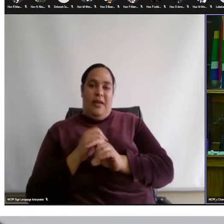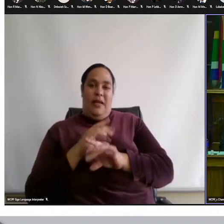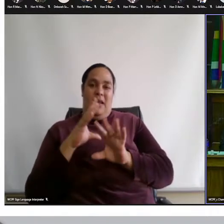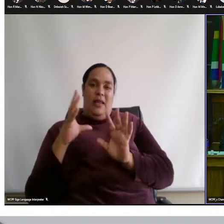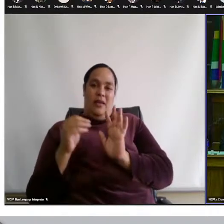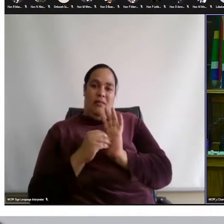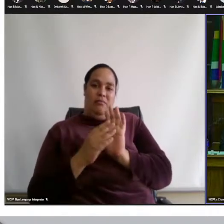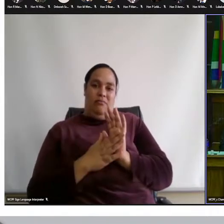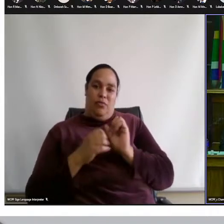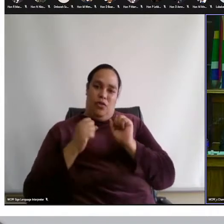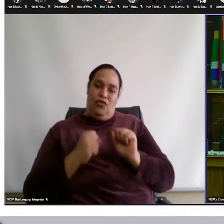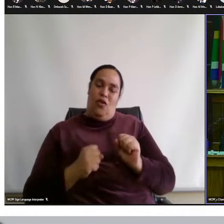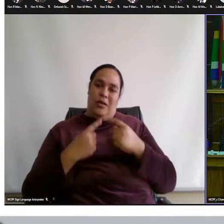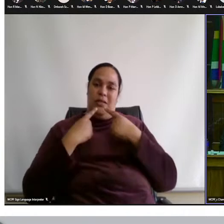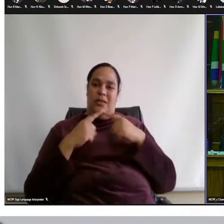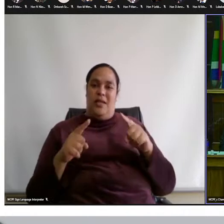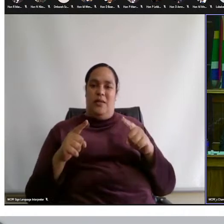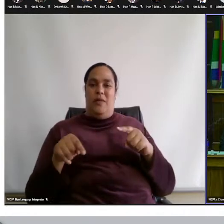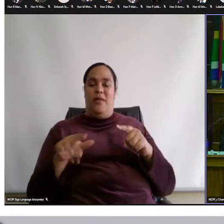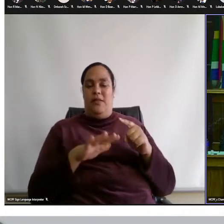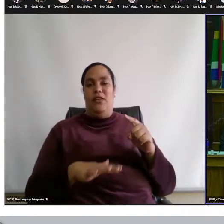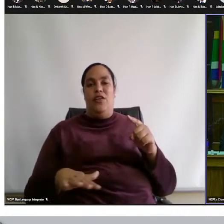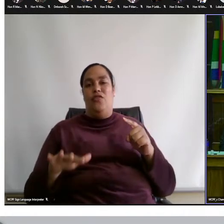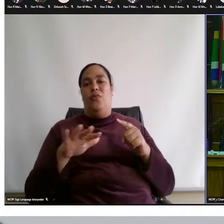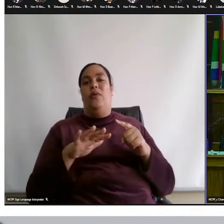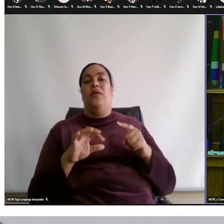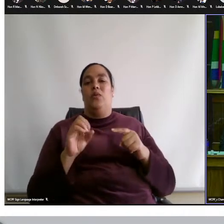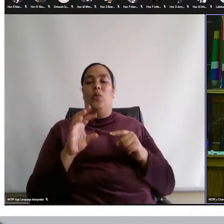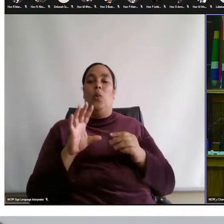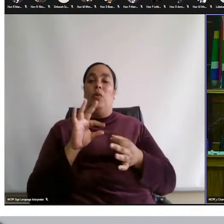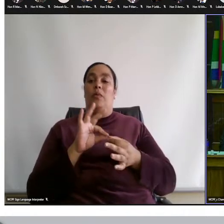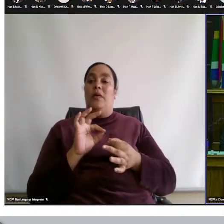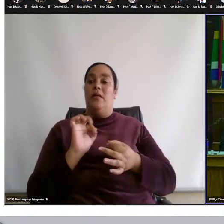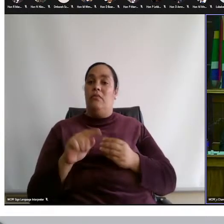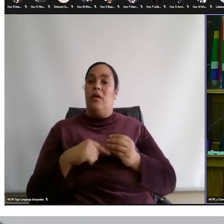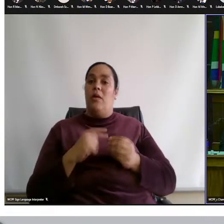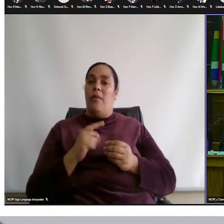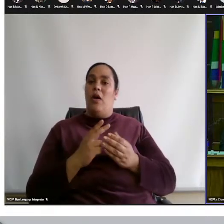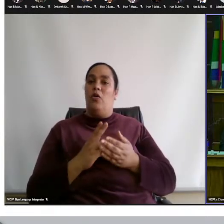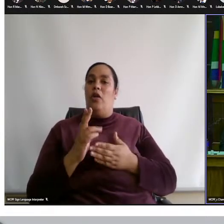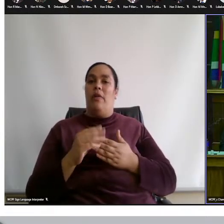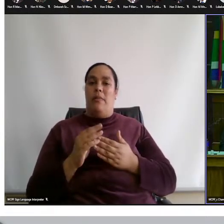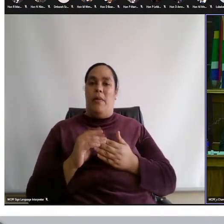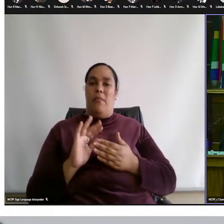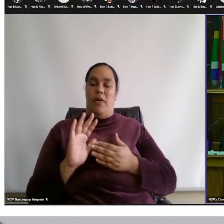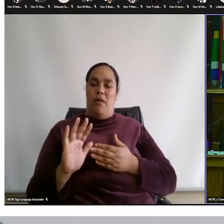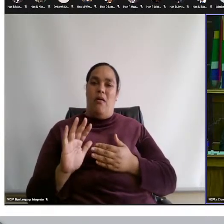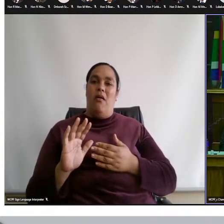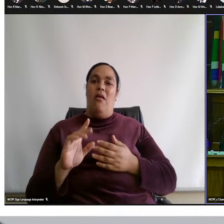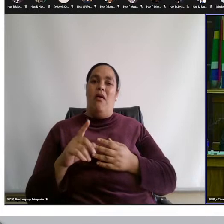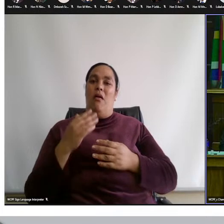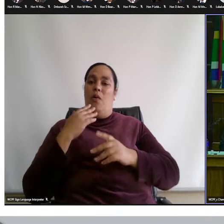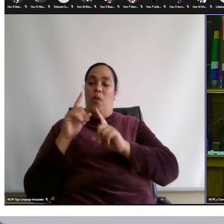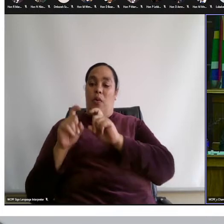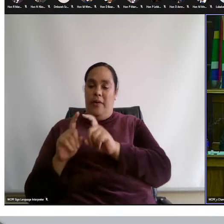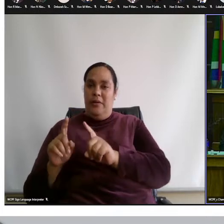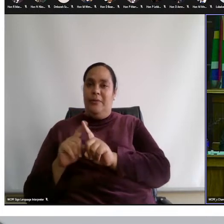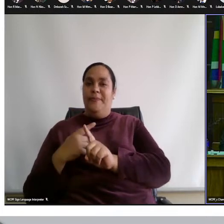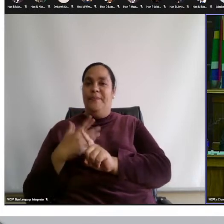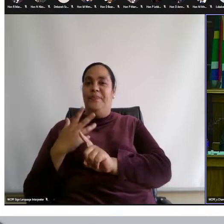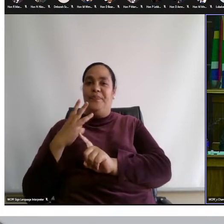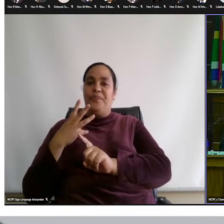a strong statement in this area, specifically to the Honorable Member in question, and I wish that